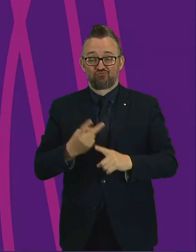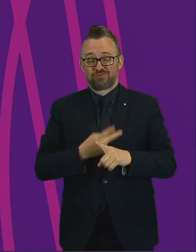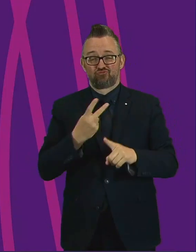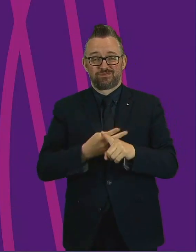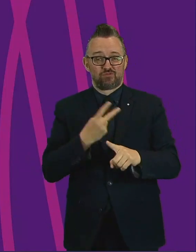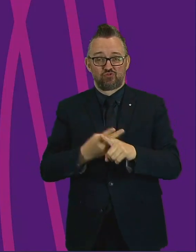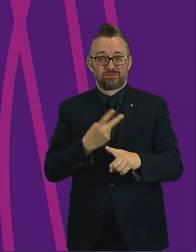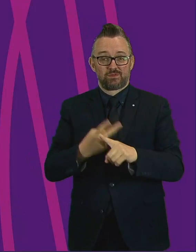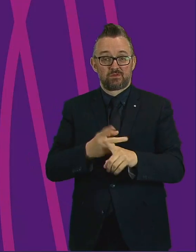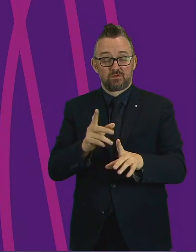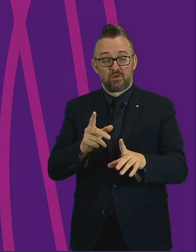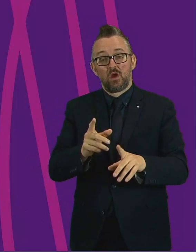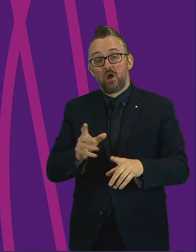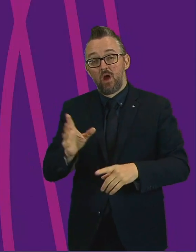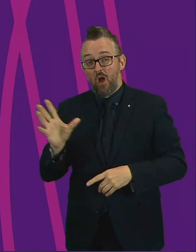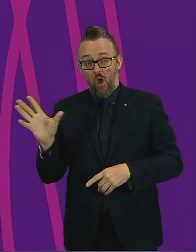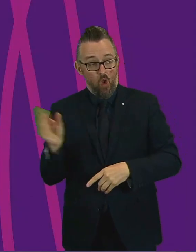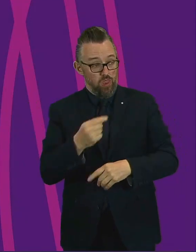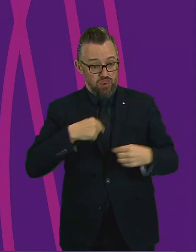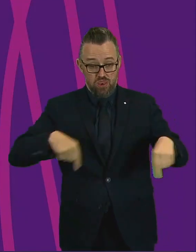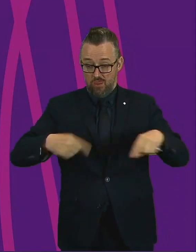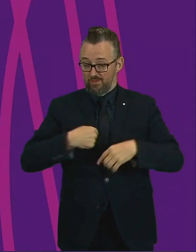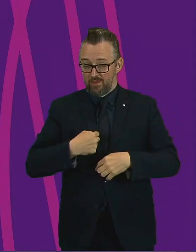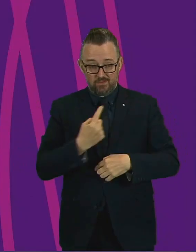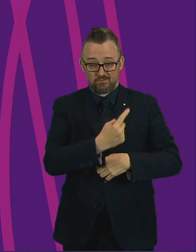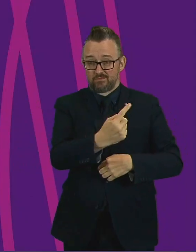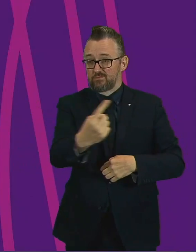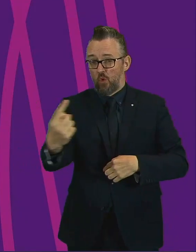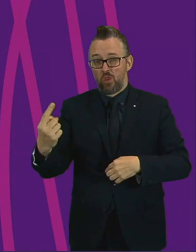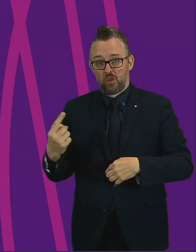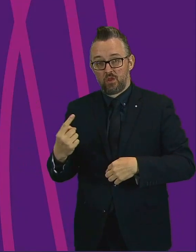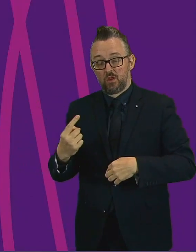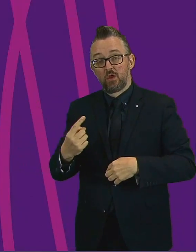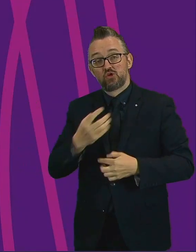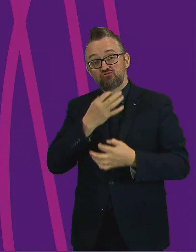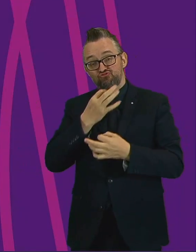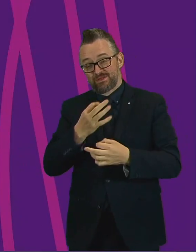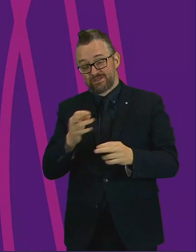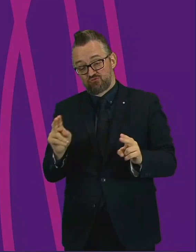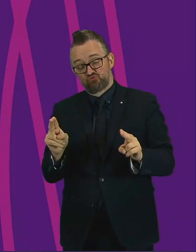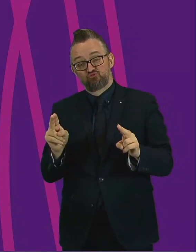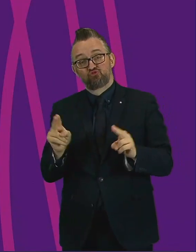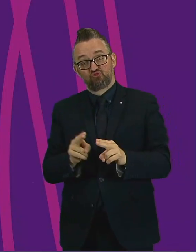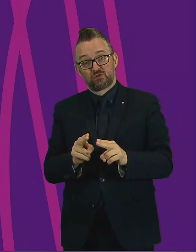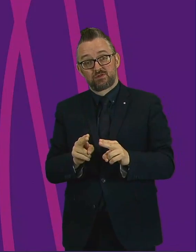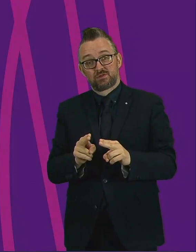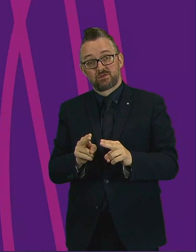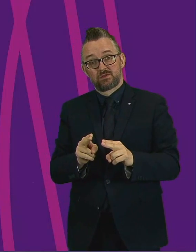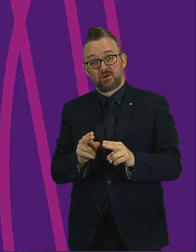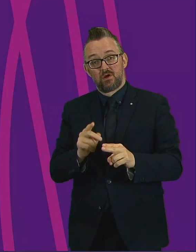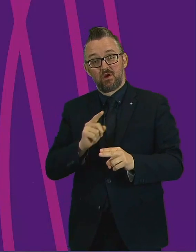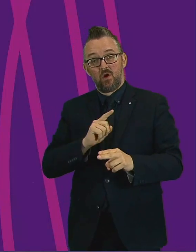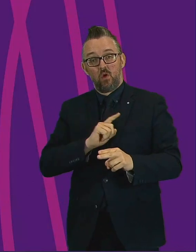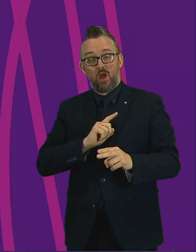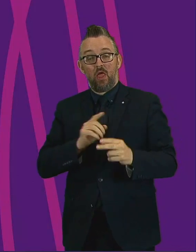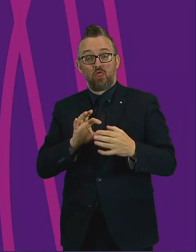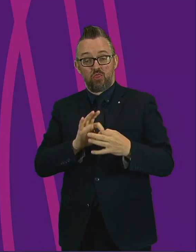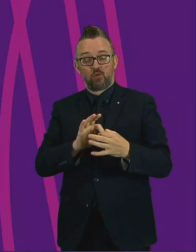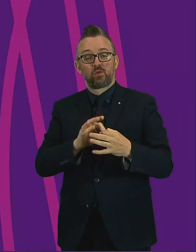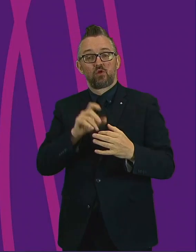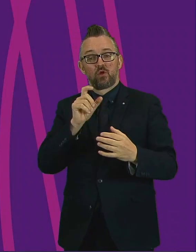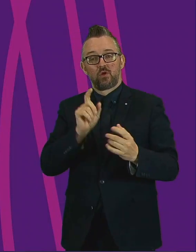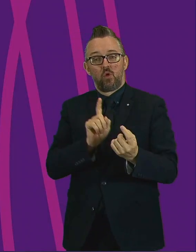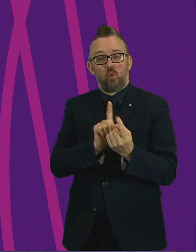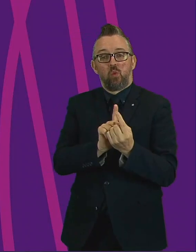that everybody, every single one of us, will reduce our risk of being asked to self-isolate as a close contact of